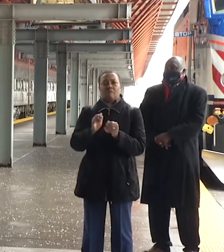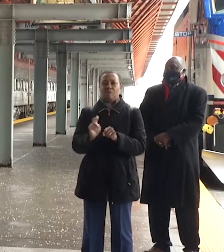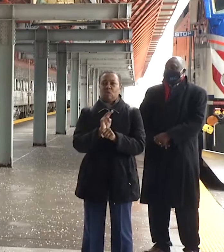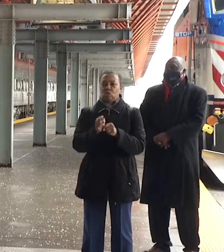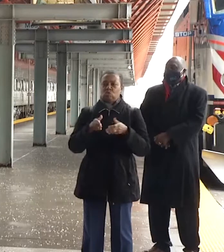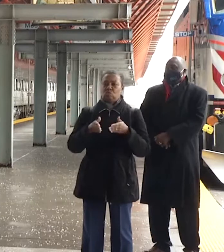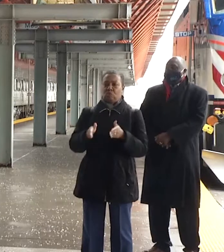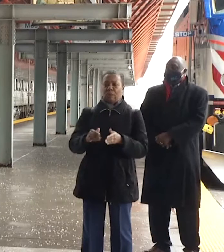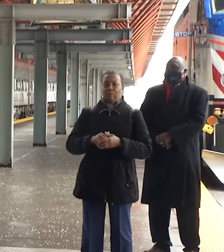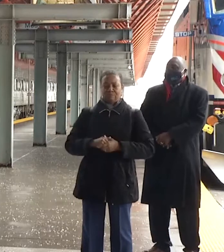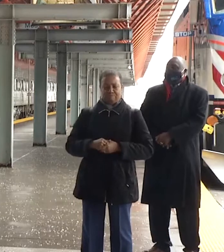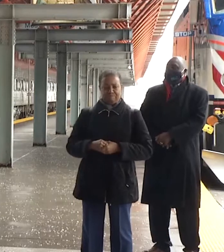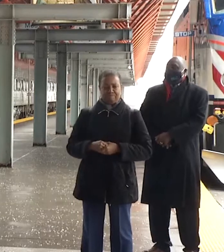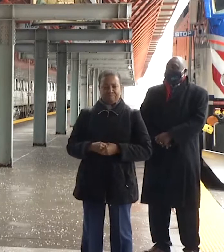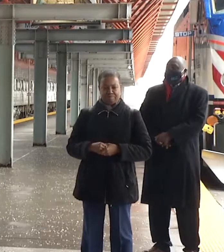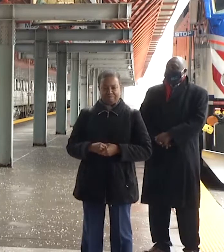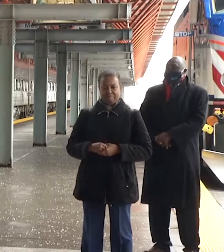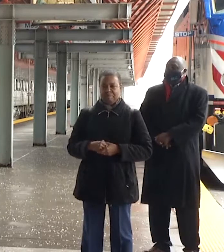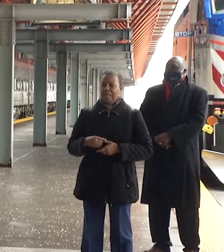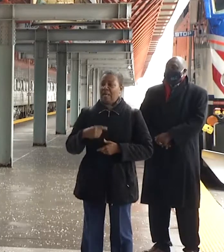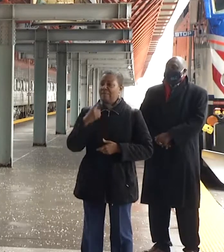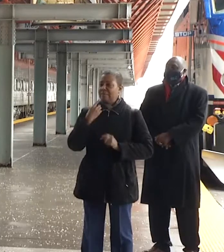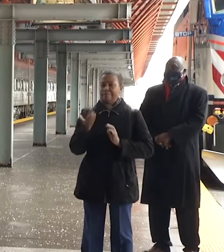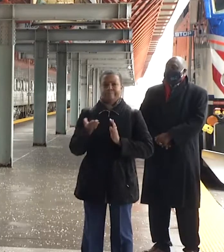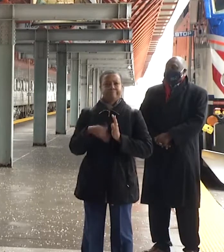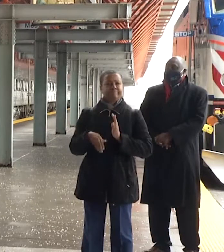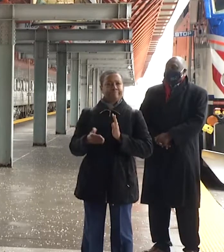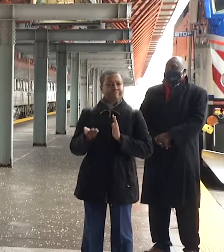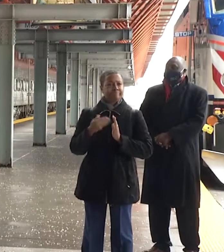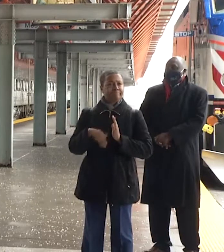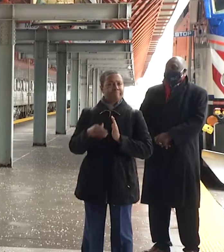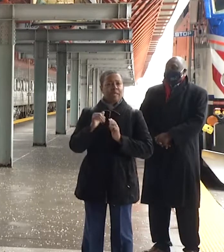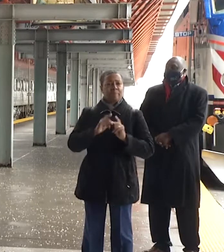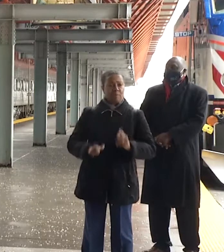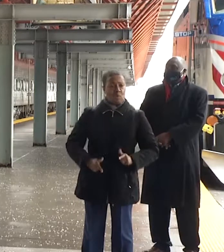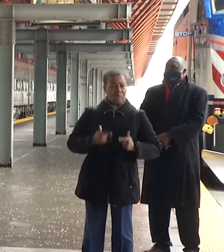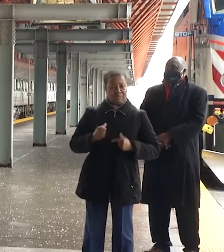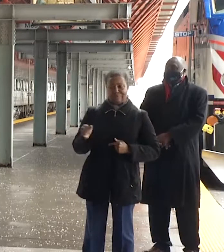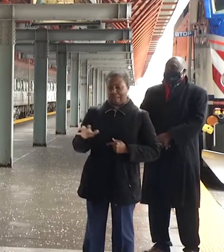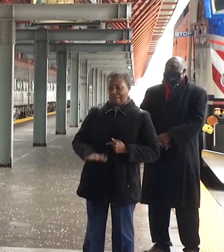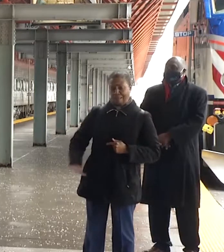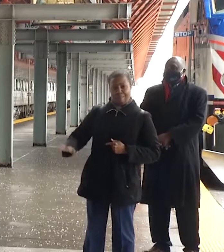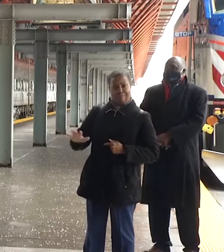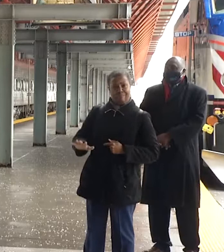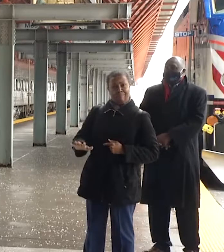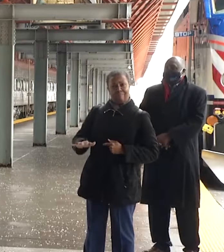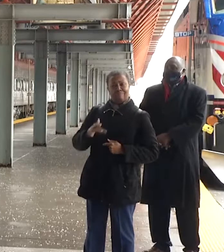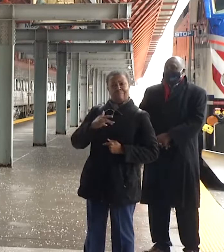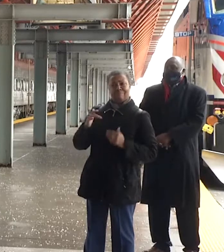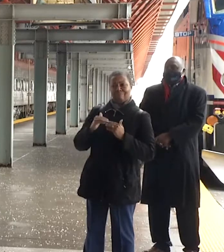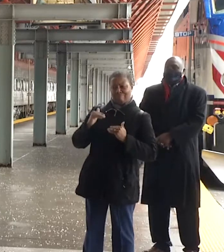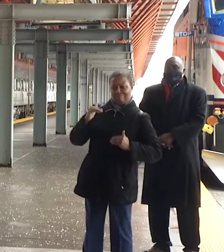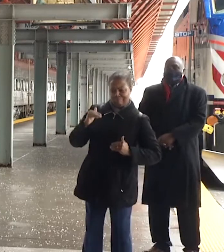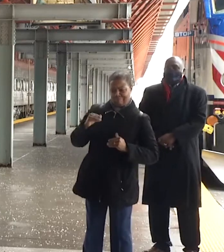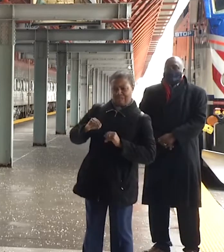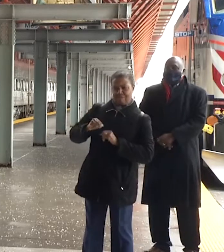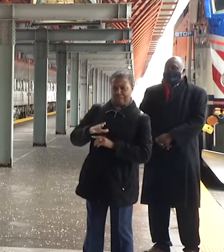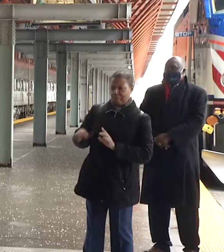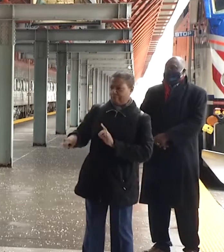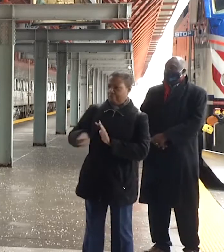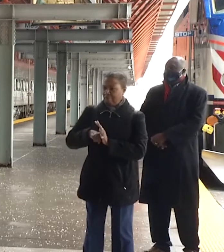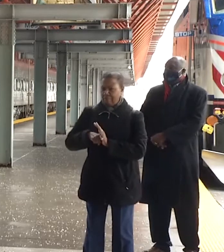in the system. As I've said over and over again, our residents who live in the Southland have been disproportionately affected